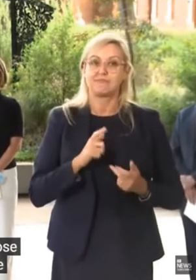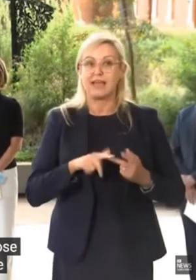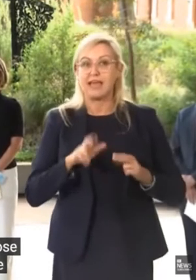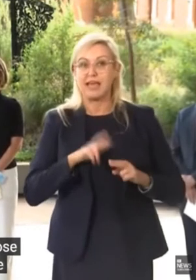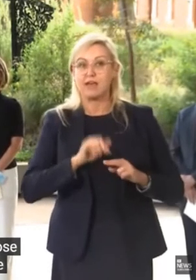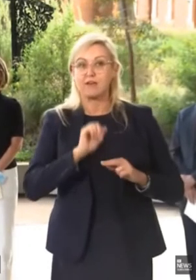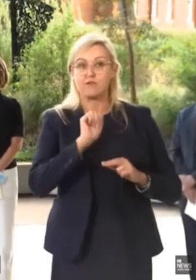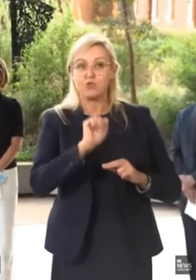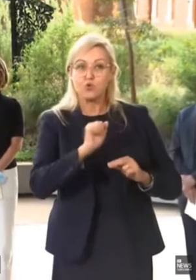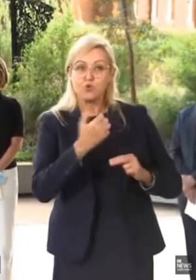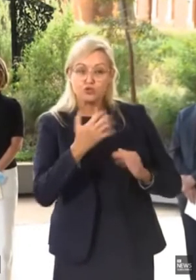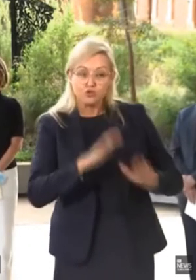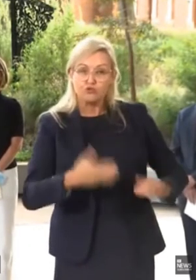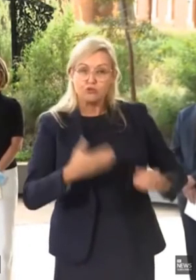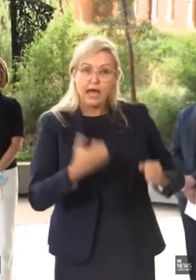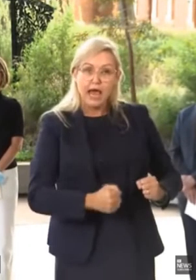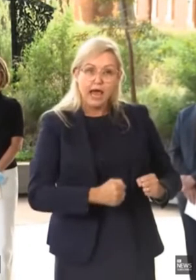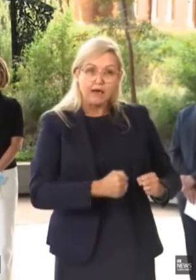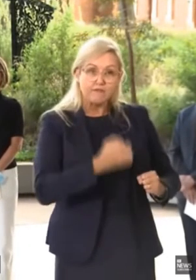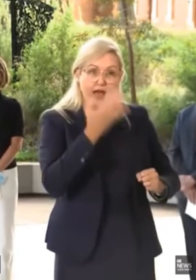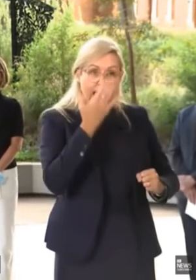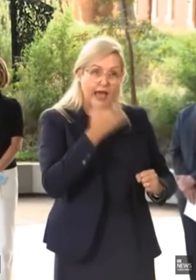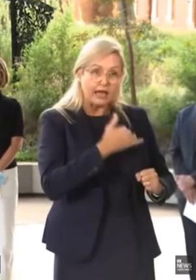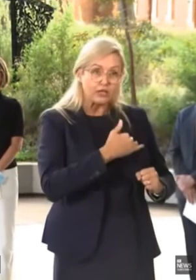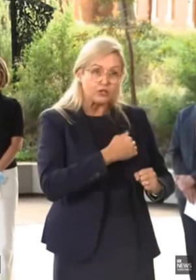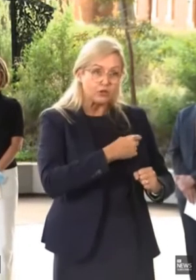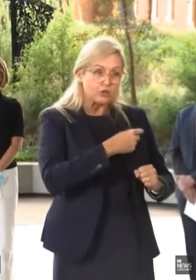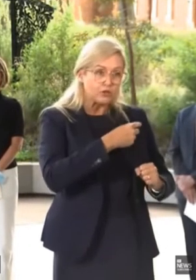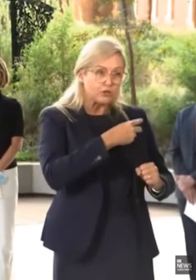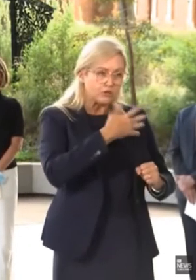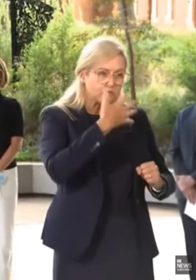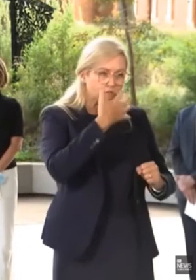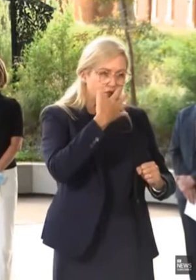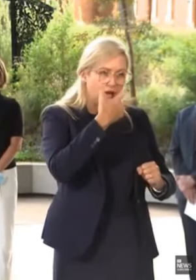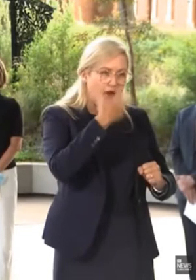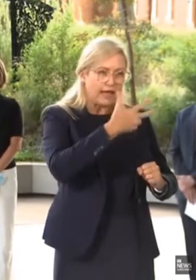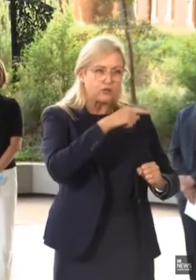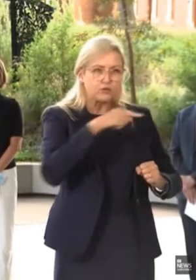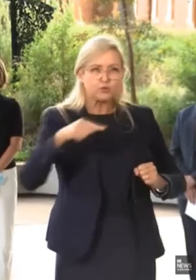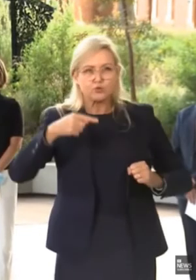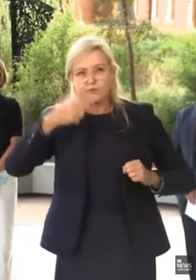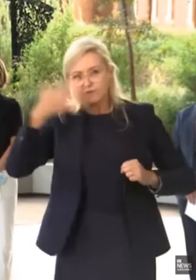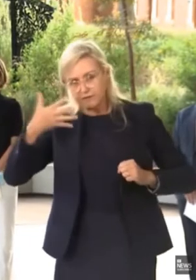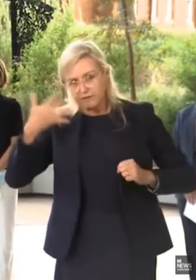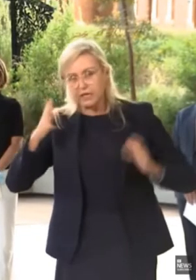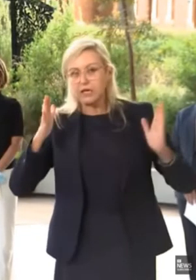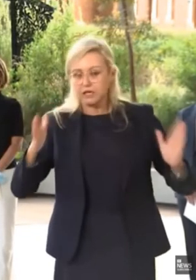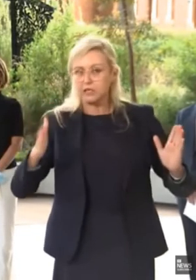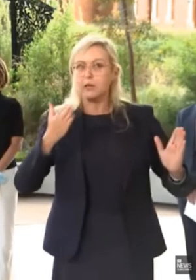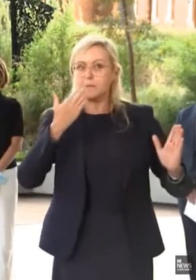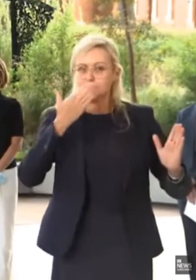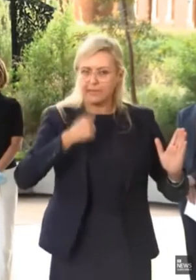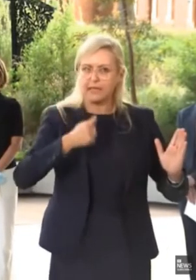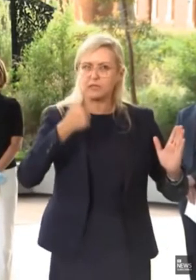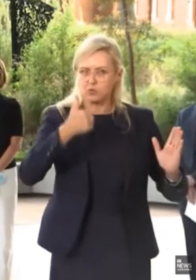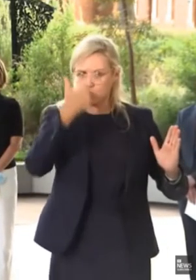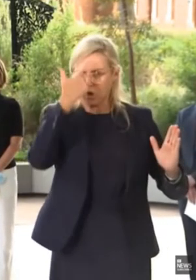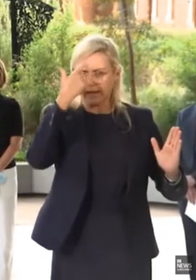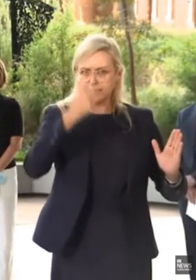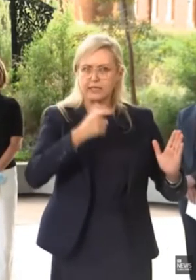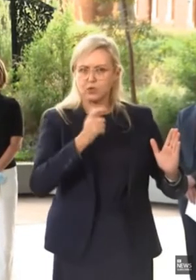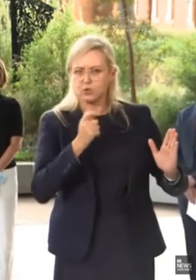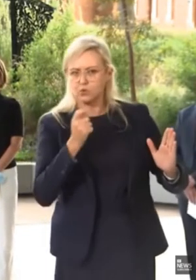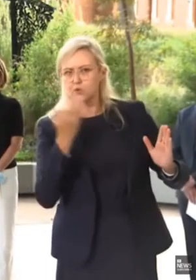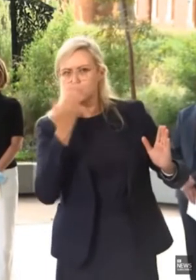children aged 12 to 15. It's sort of been stubbornly sticking around that level, so please take the opportunity this week before school commences to have your